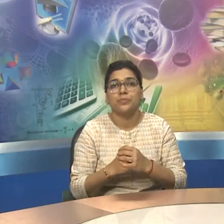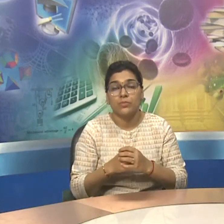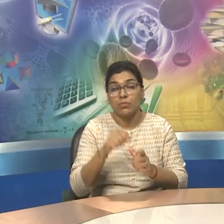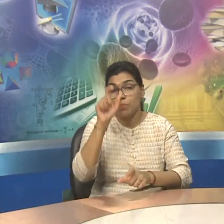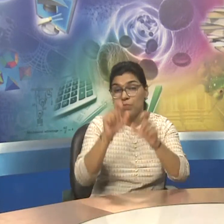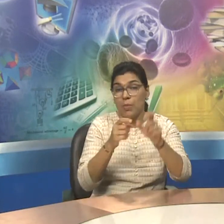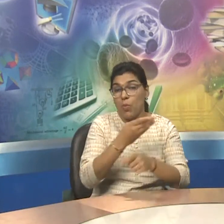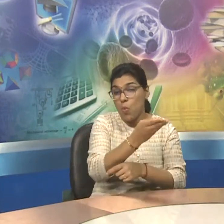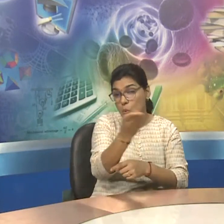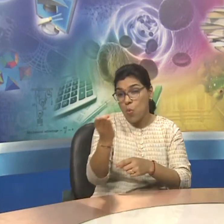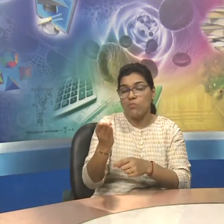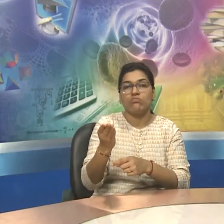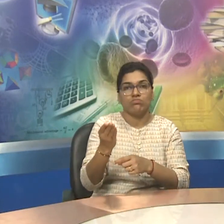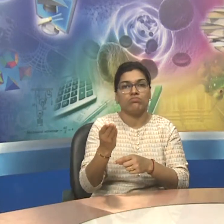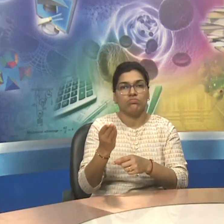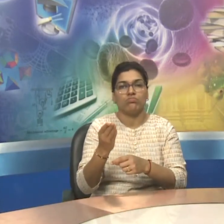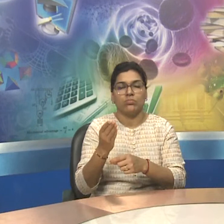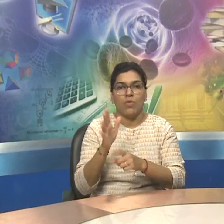civil right.